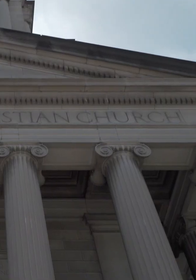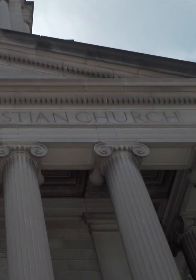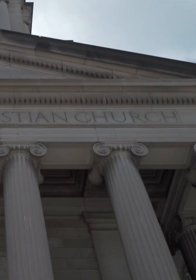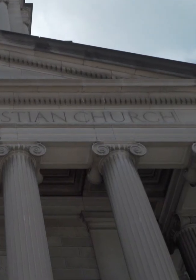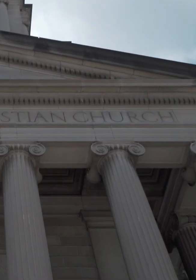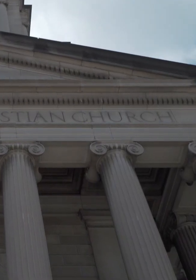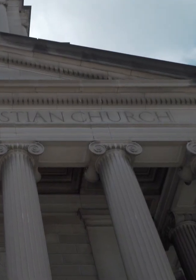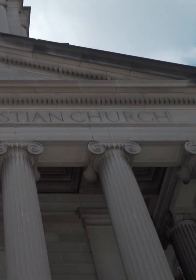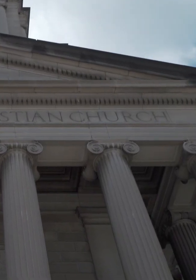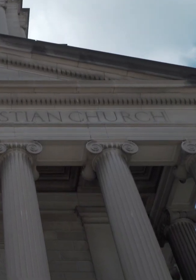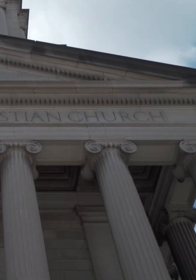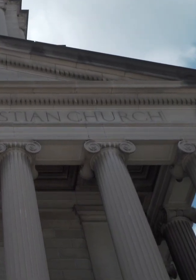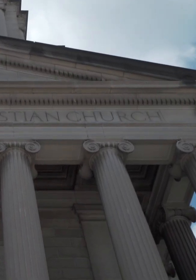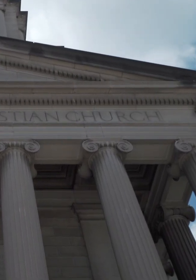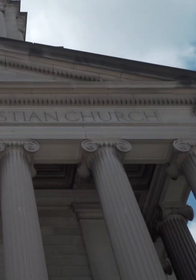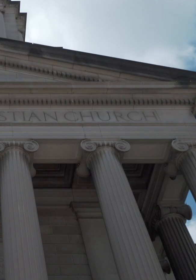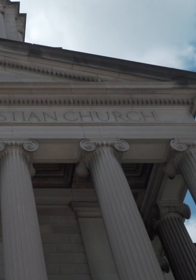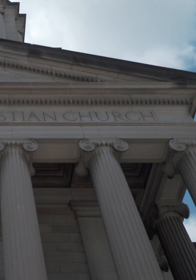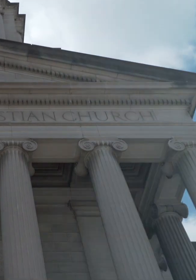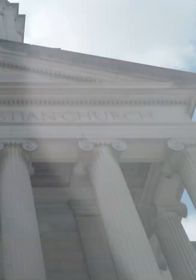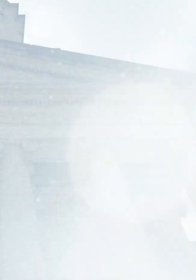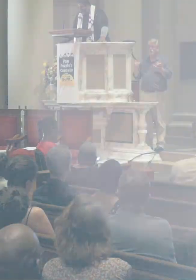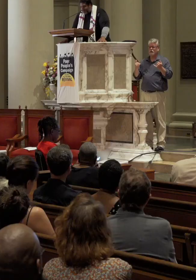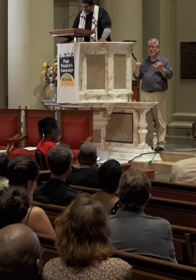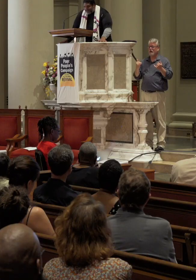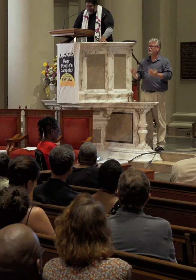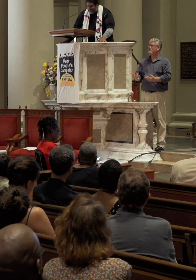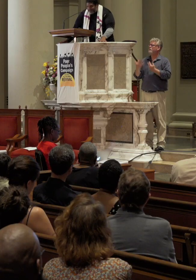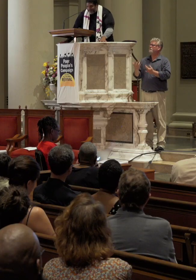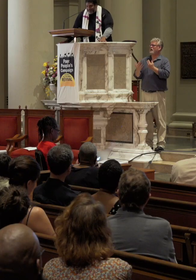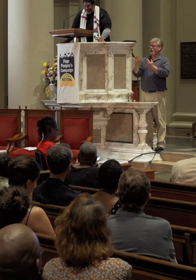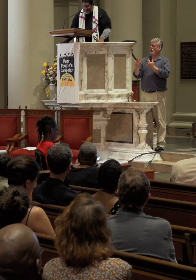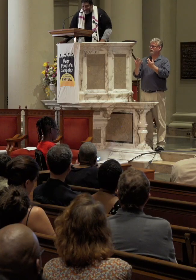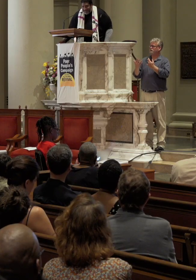now. Today is Pentecost.